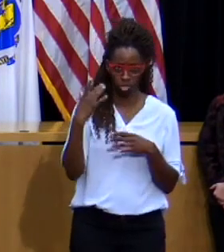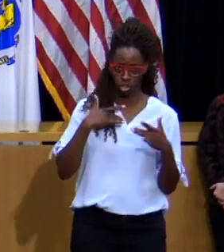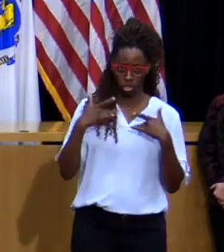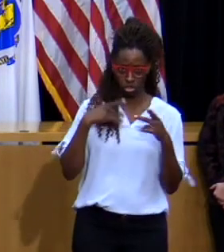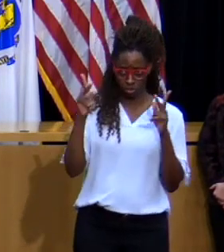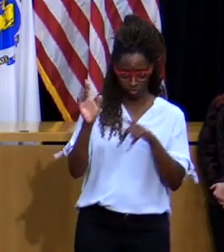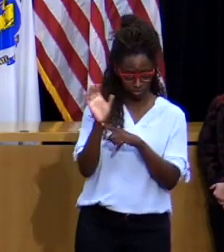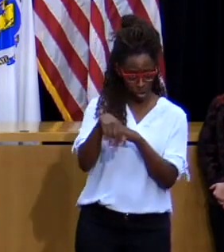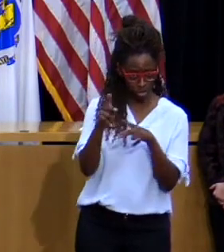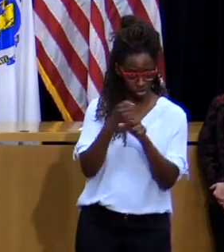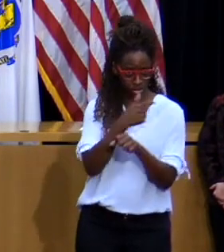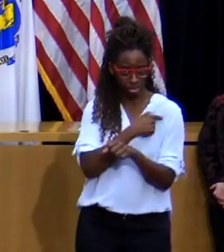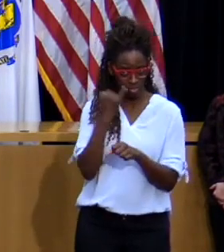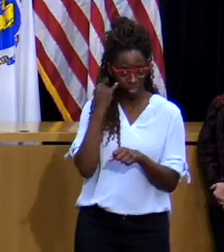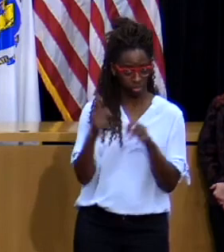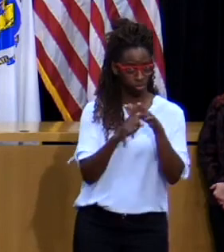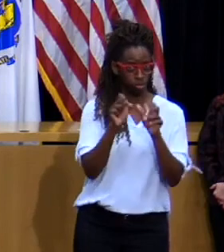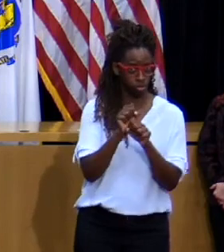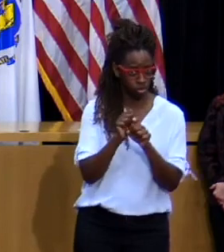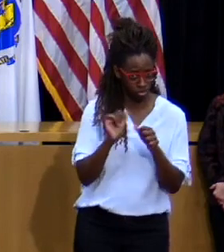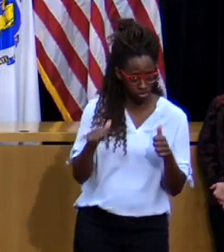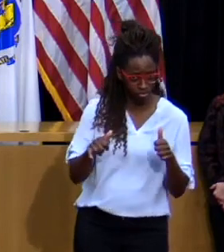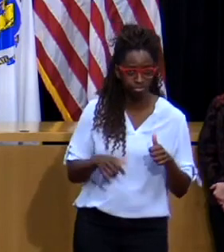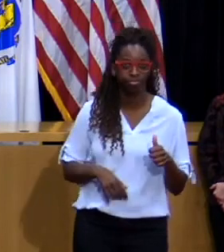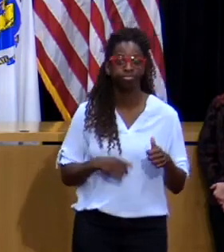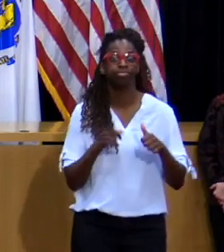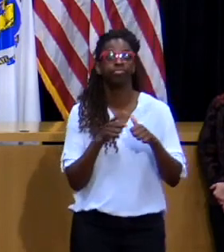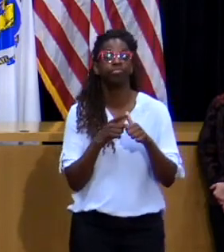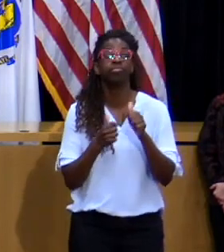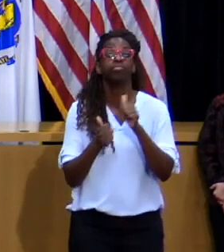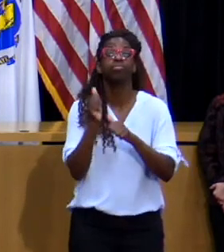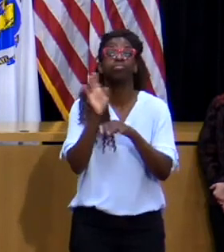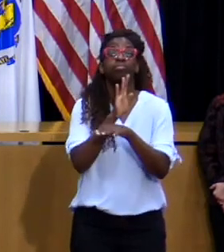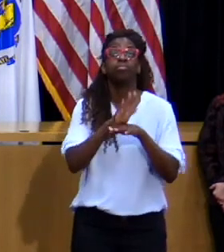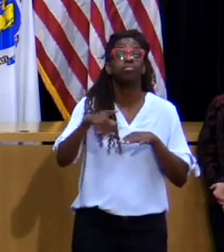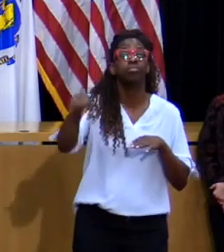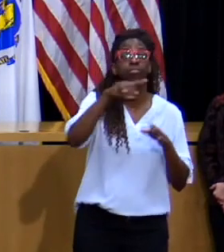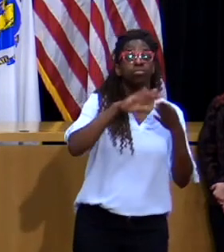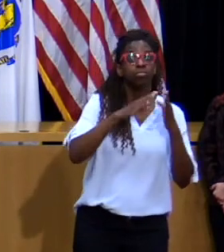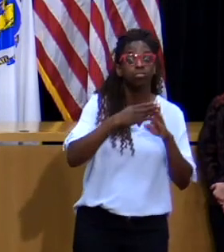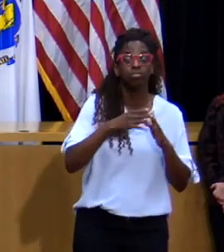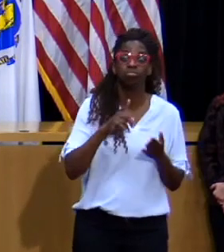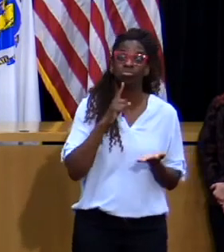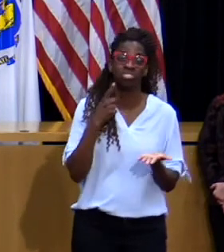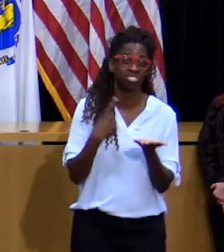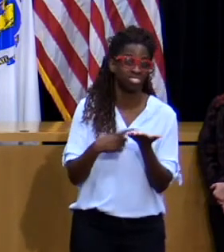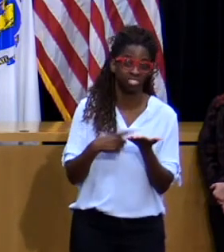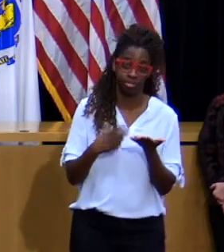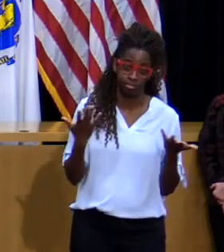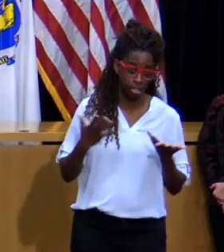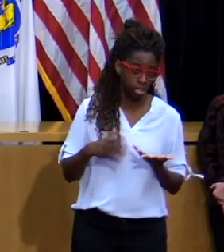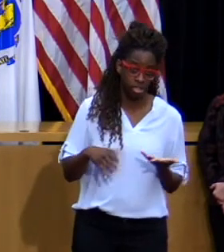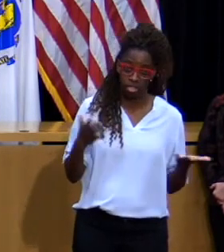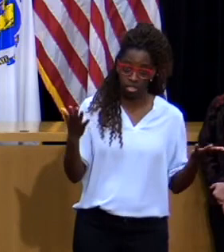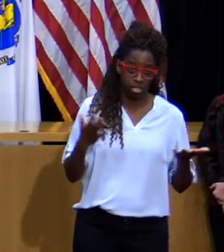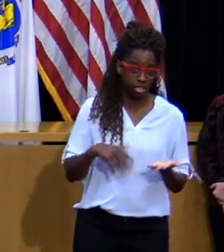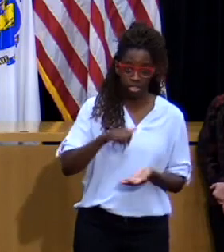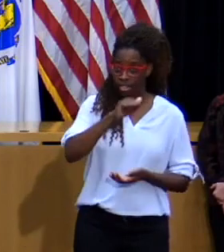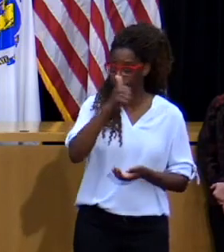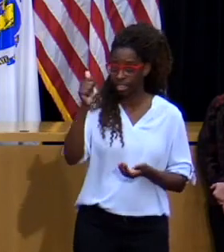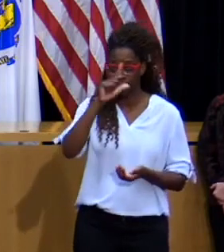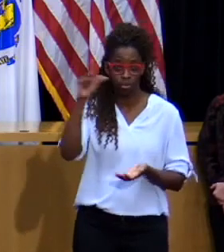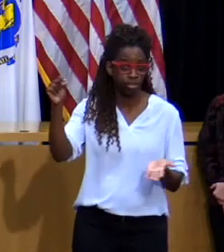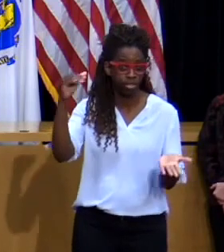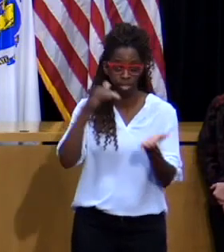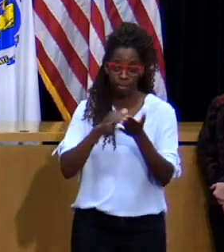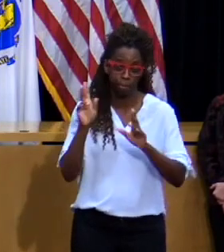honestly, the overwhelming sentiment I got from the entire employer community, and we're talking tens of thousands of employees on the group that I was talking